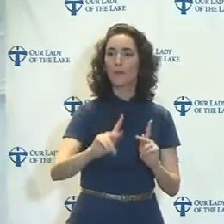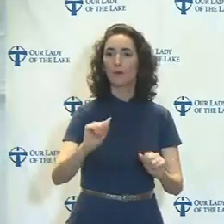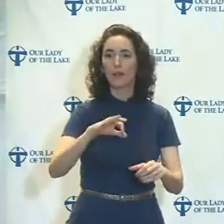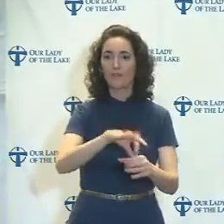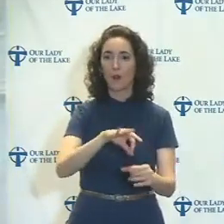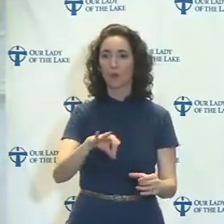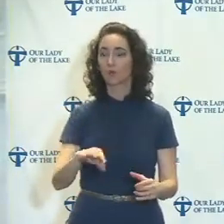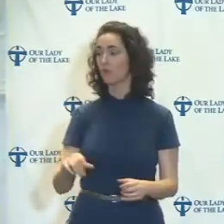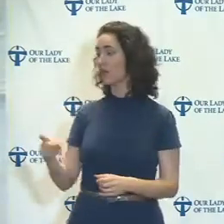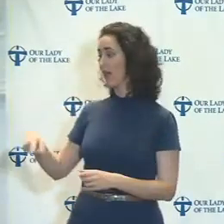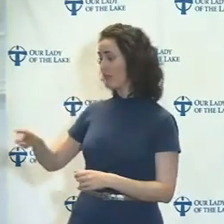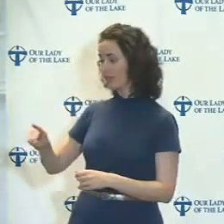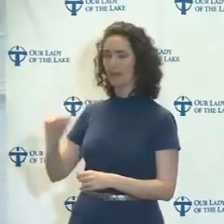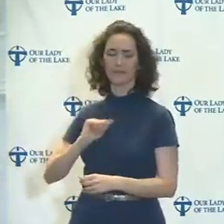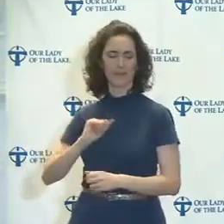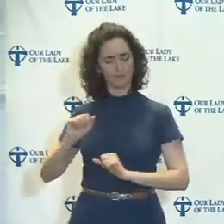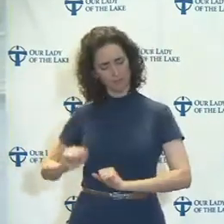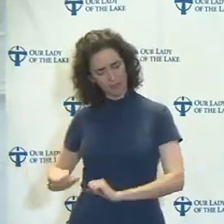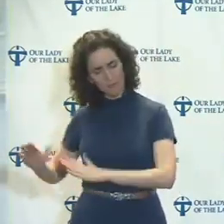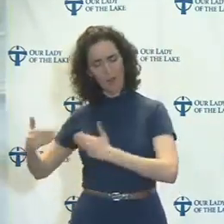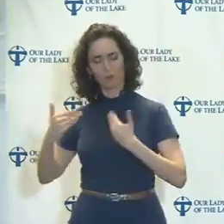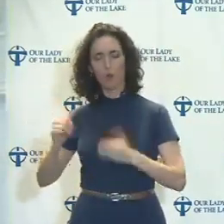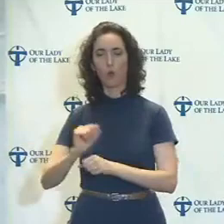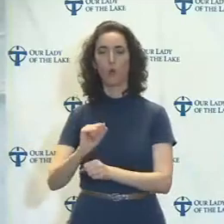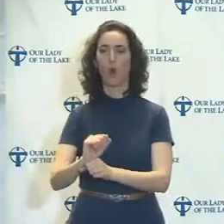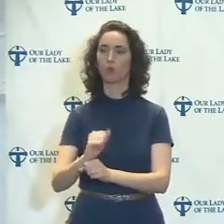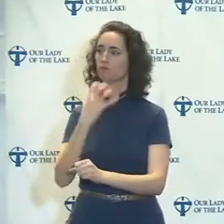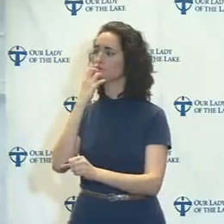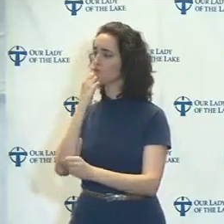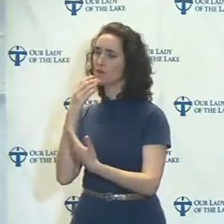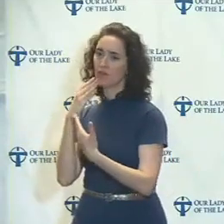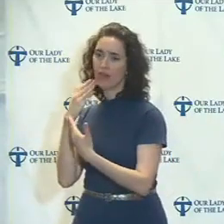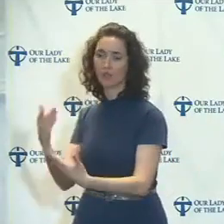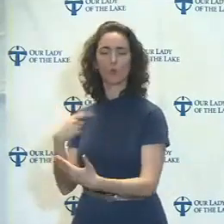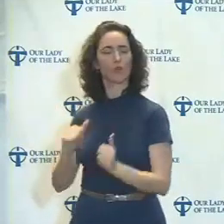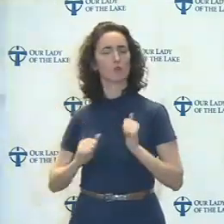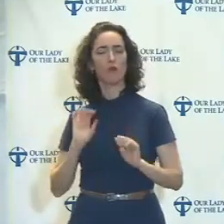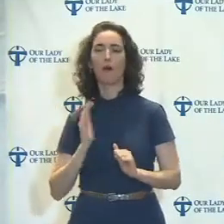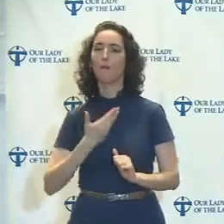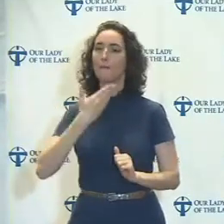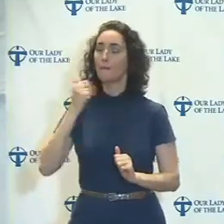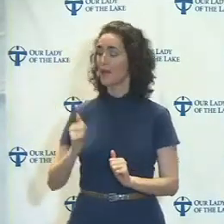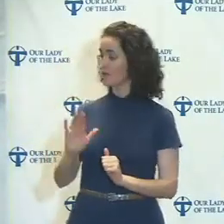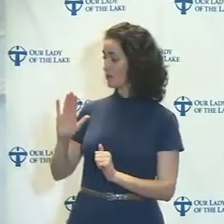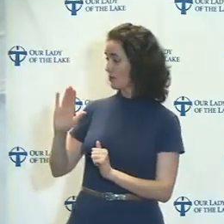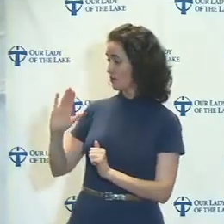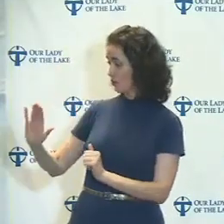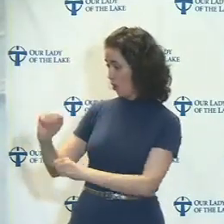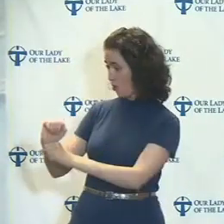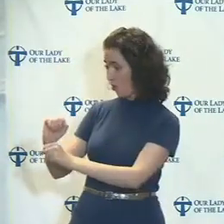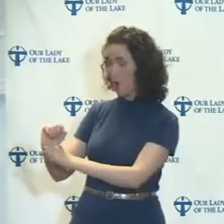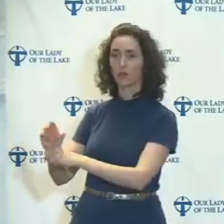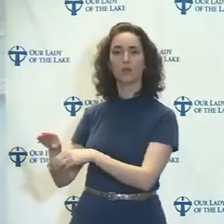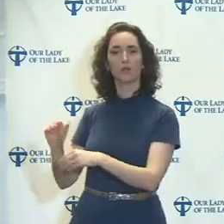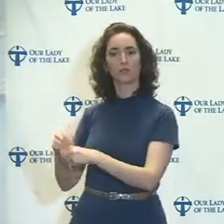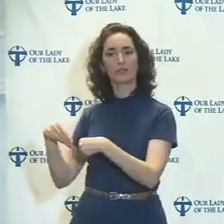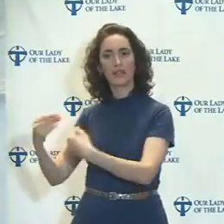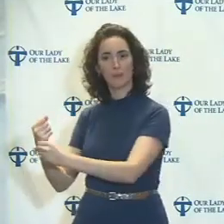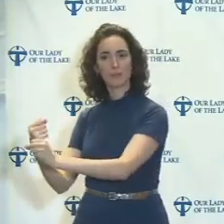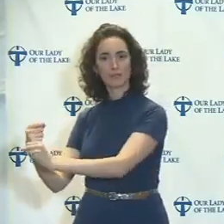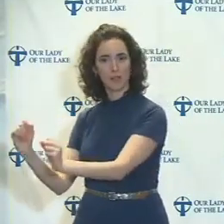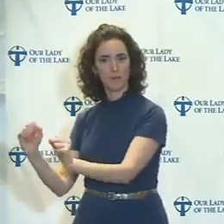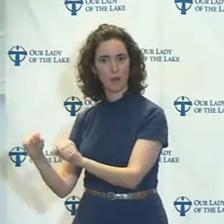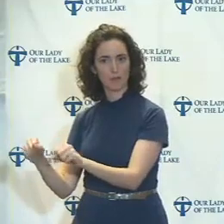their sacrifice and will do all we can to help keep them safe in the course of their duties. Election workers serve a critical